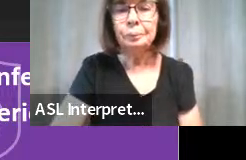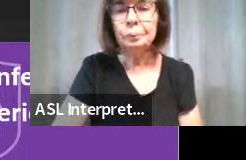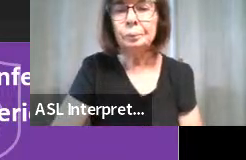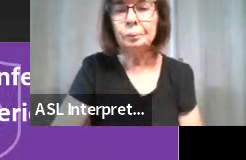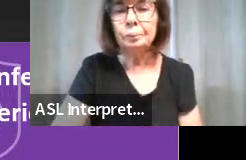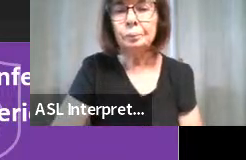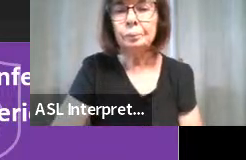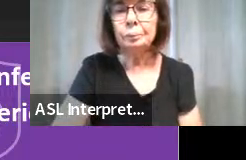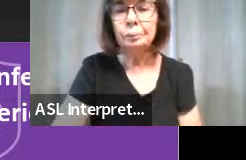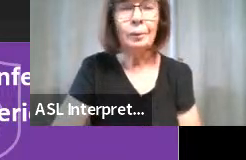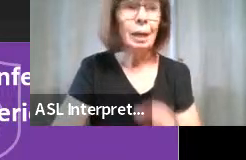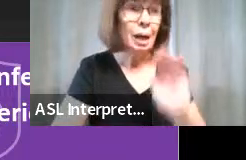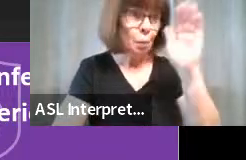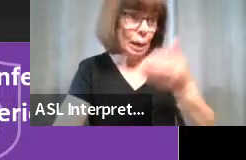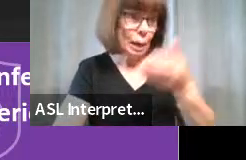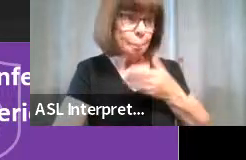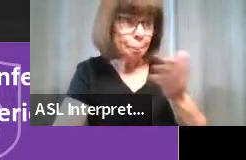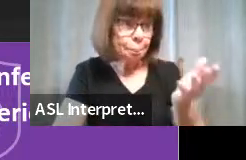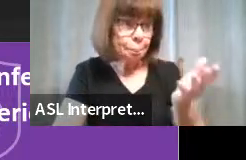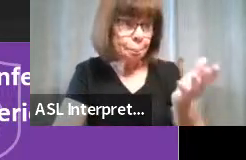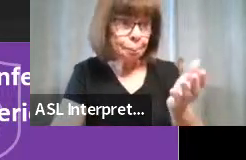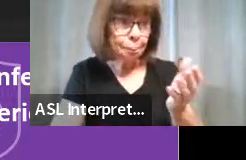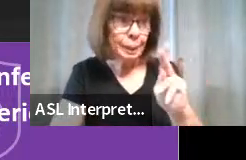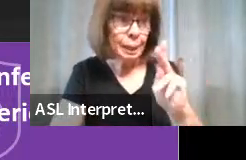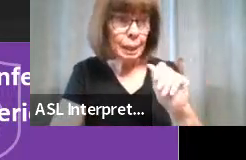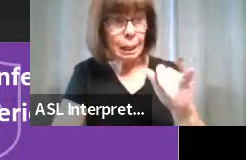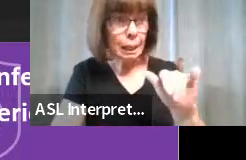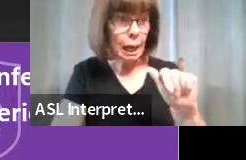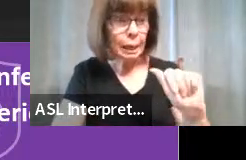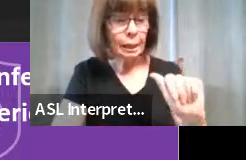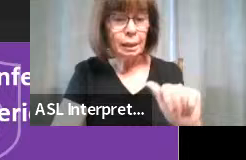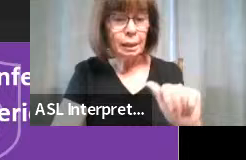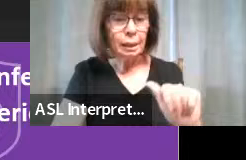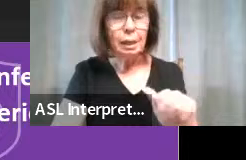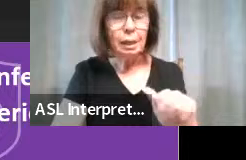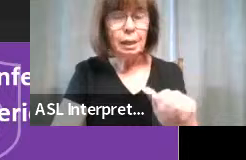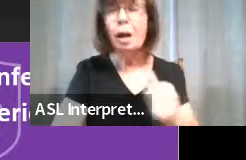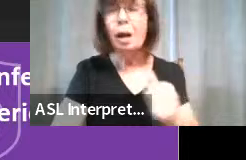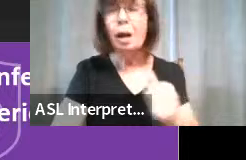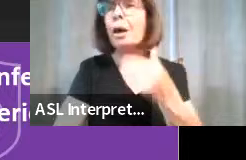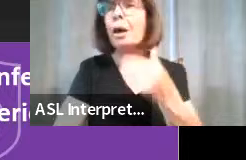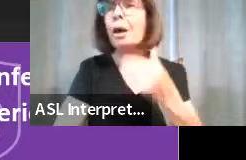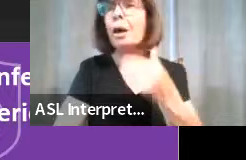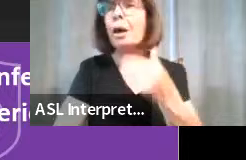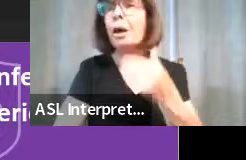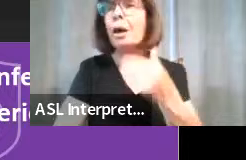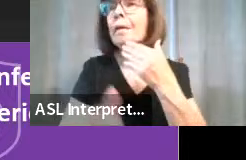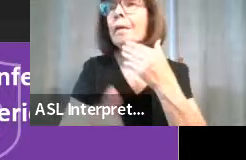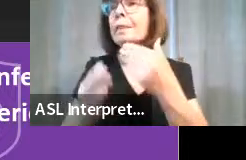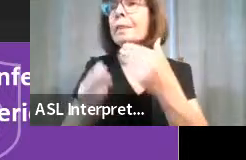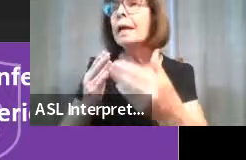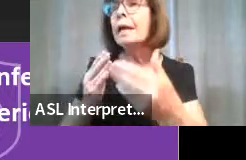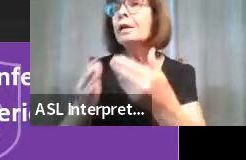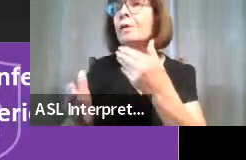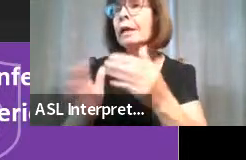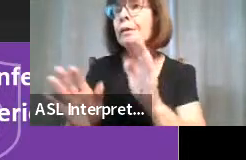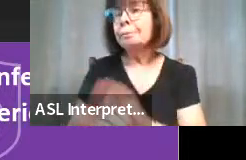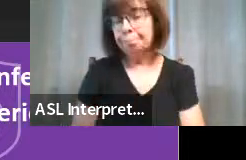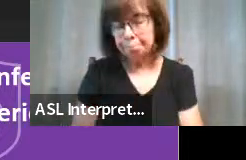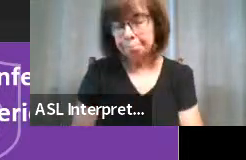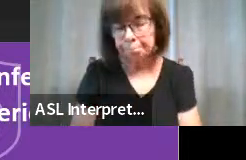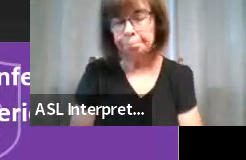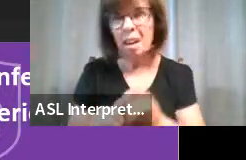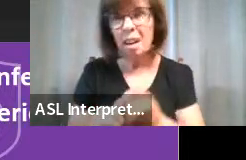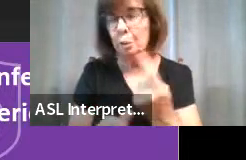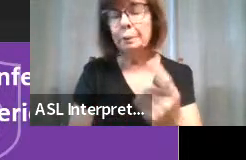Great, and welcome, Kayeb. Thank you so much, Sandy, and everyone. Once again, my name is Kayeb. I'm the new